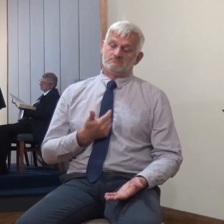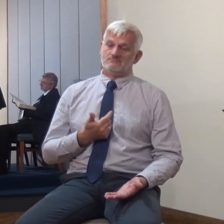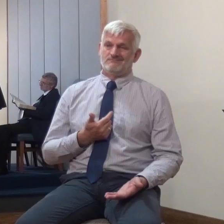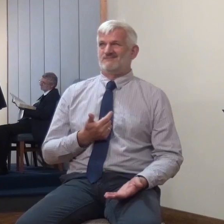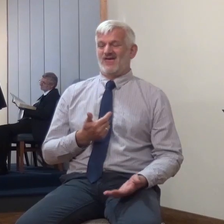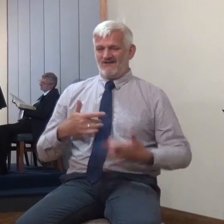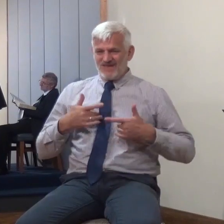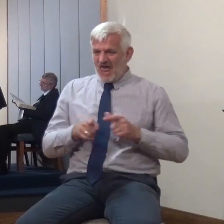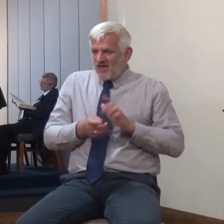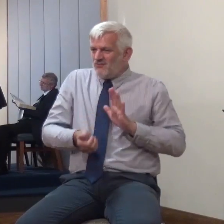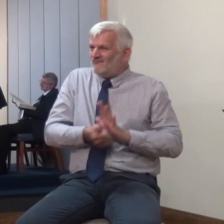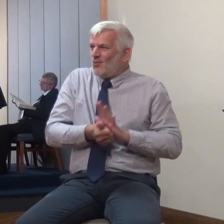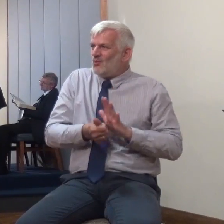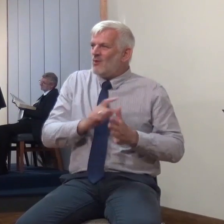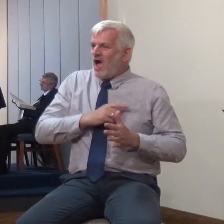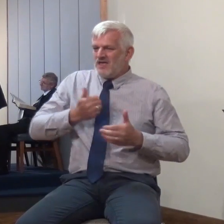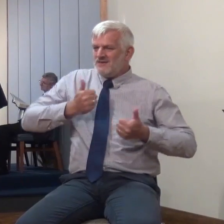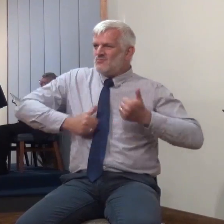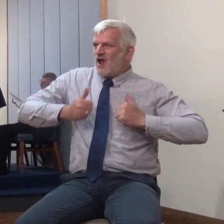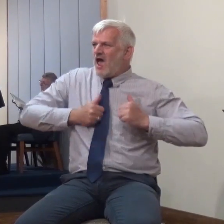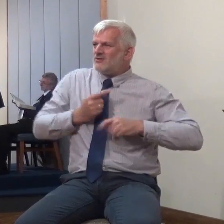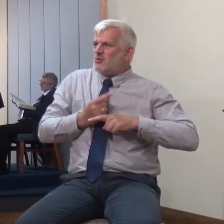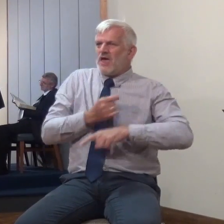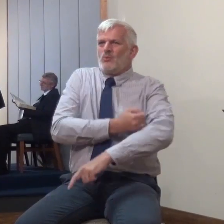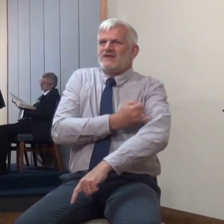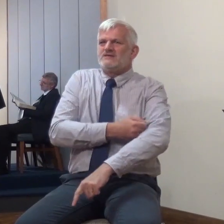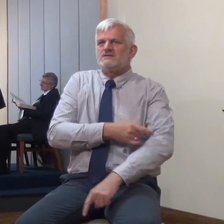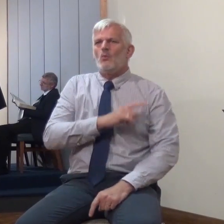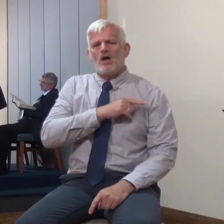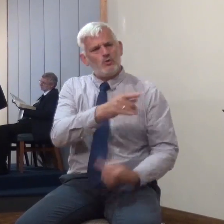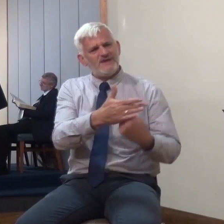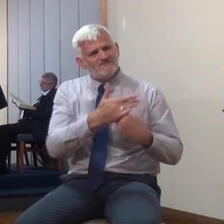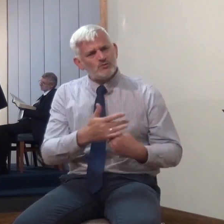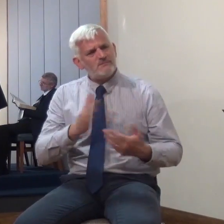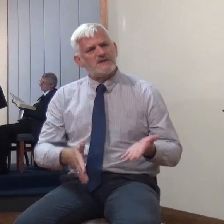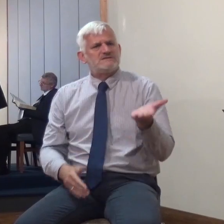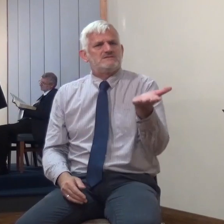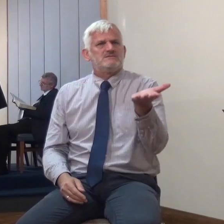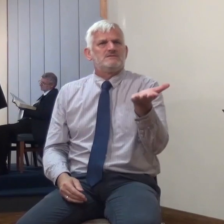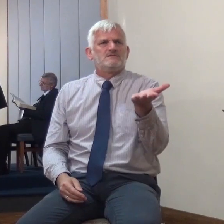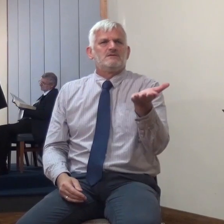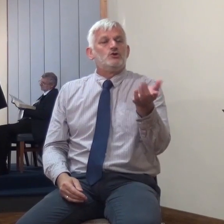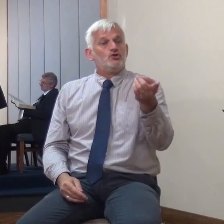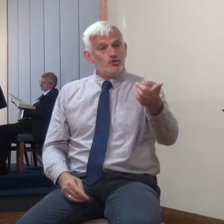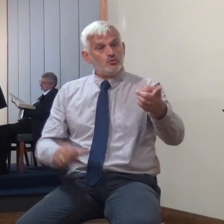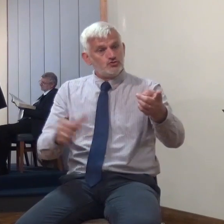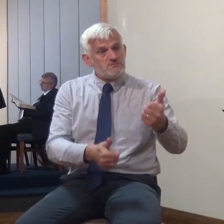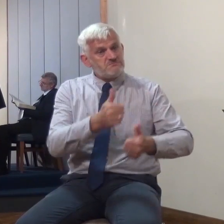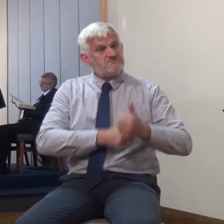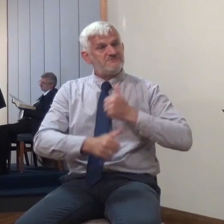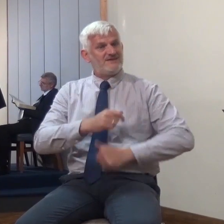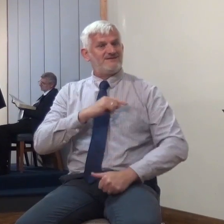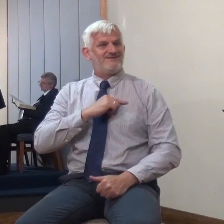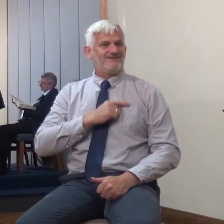glorying. Ye have compelled me, for I ought to have been commended of you.